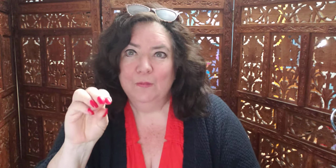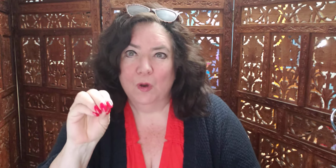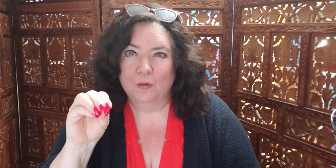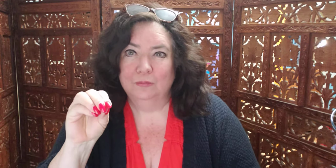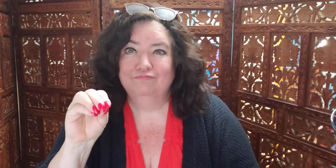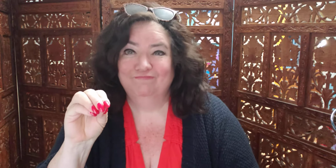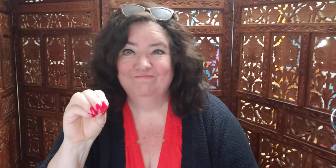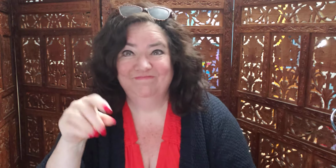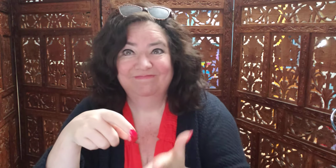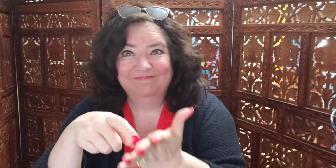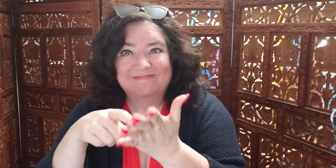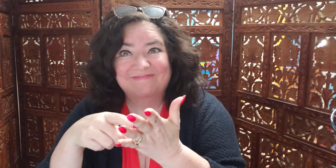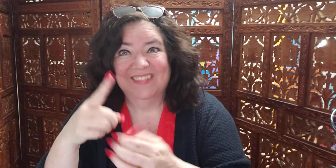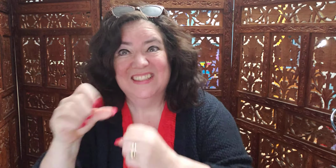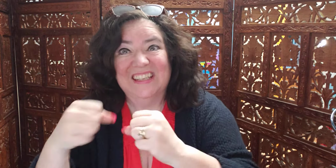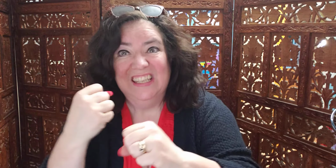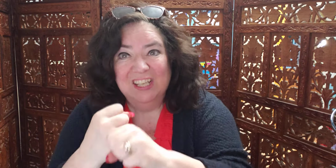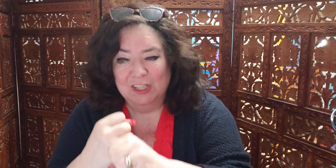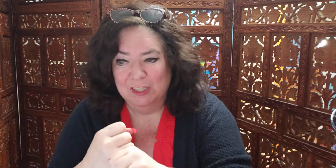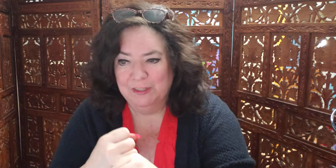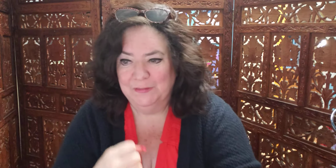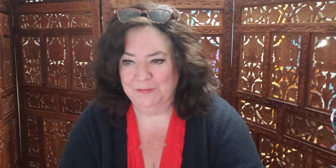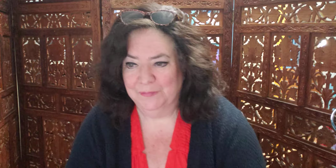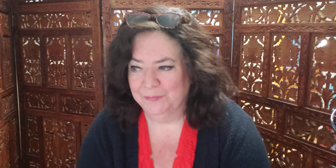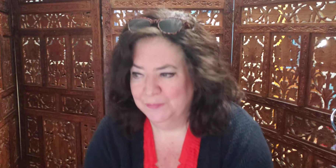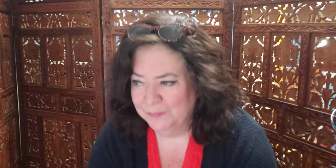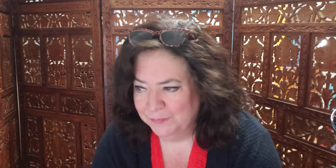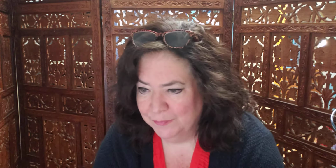Chemo. It's a year.